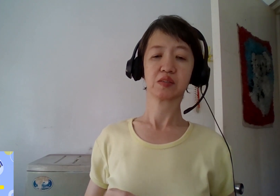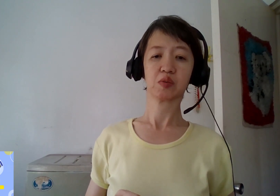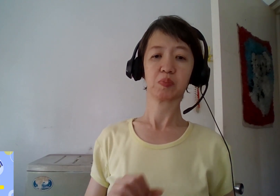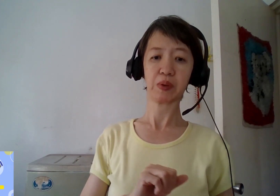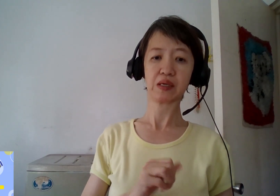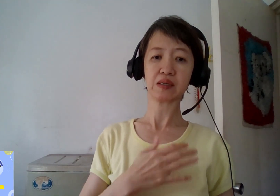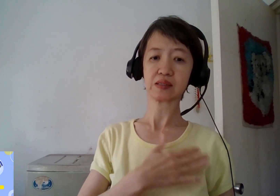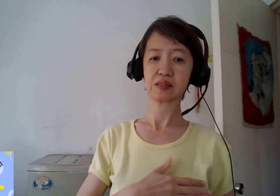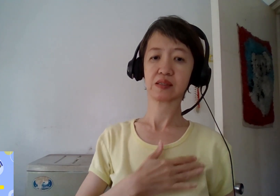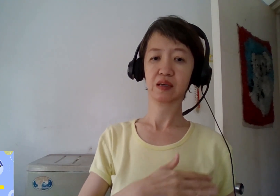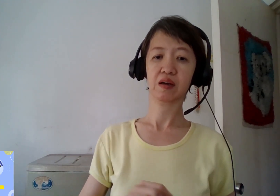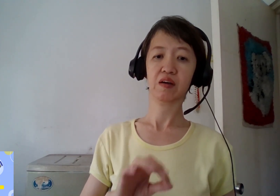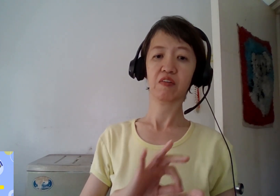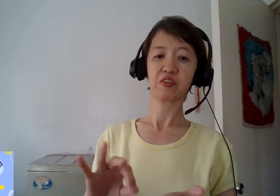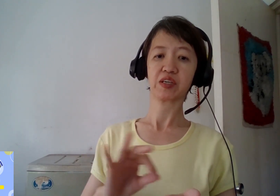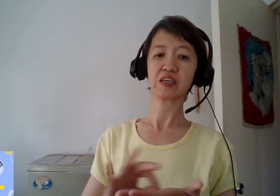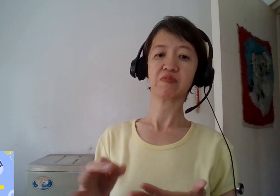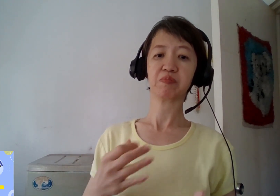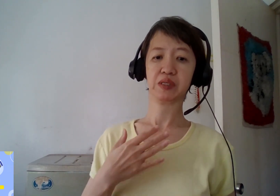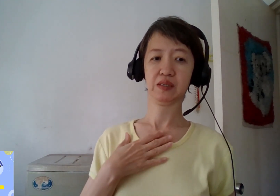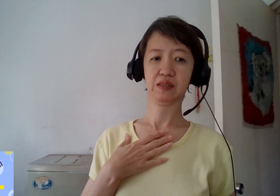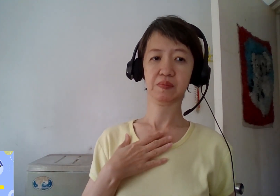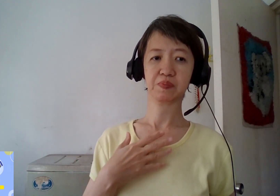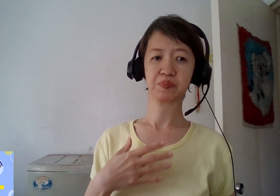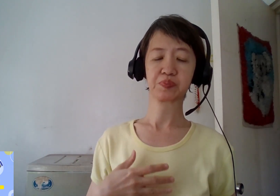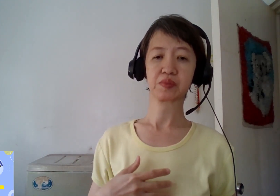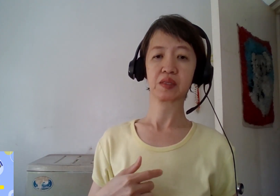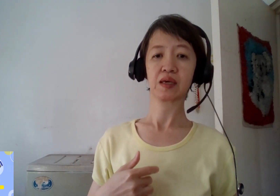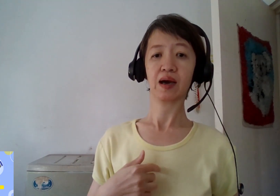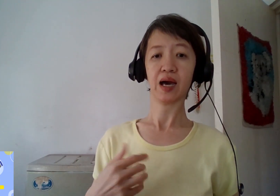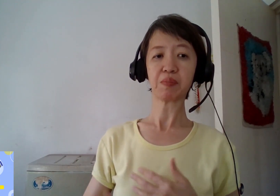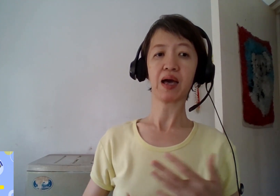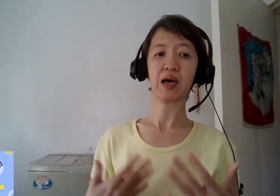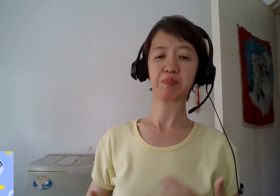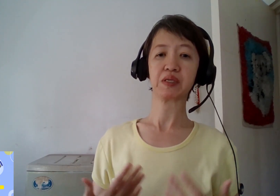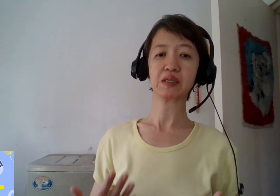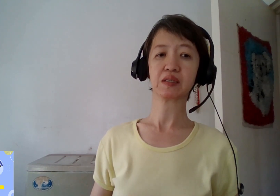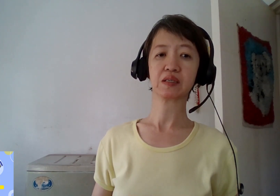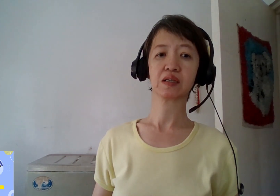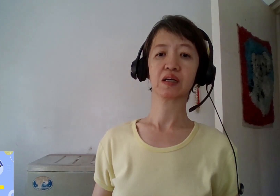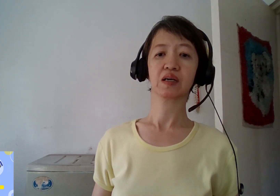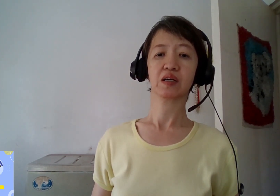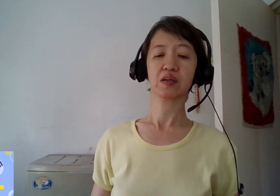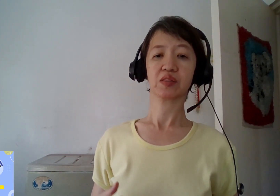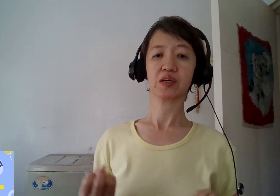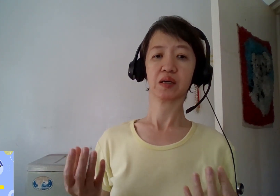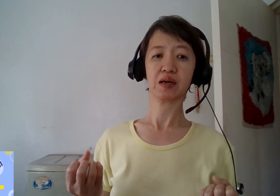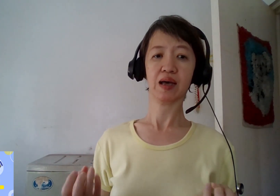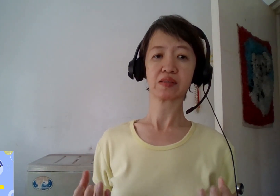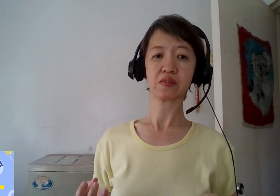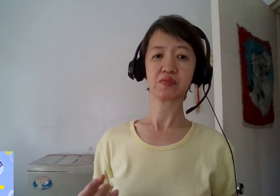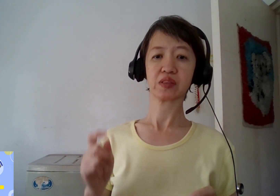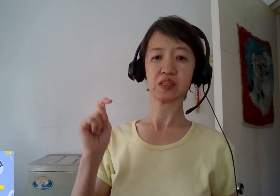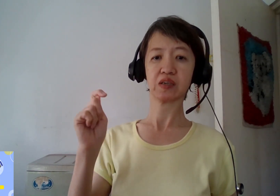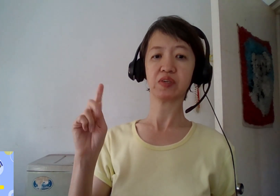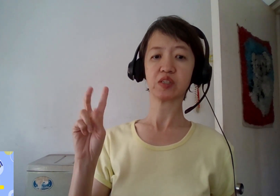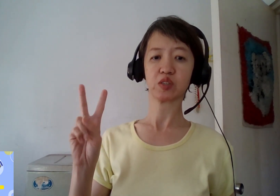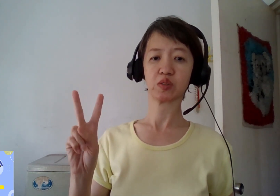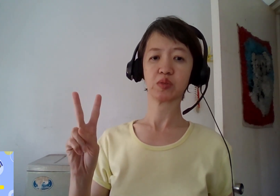so please forgive me. I'm happy there are lots of TV